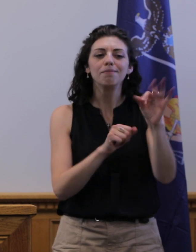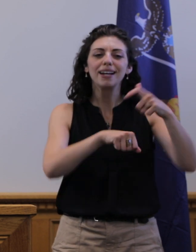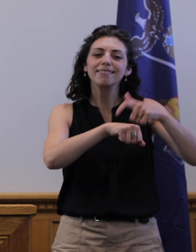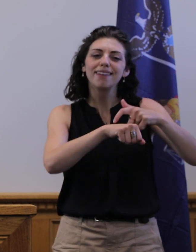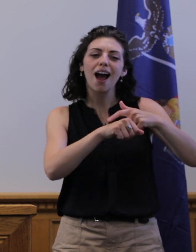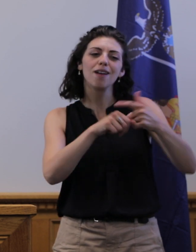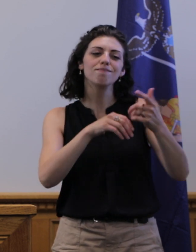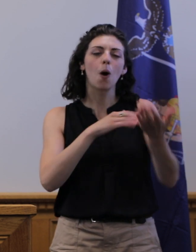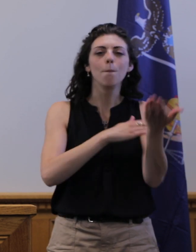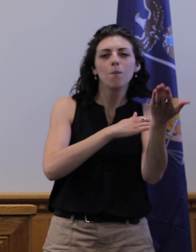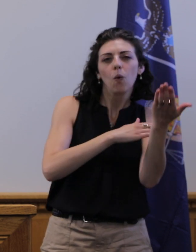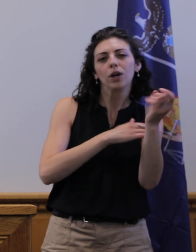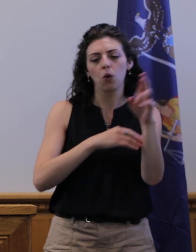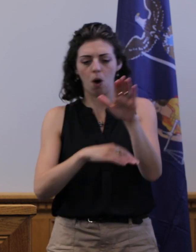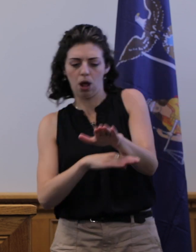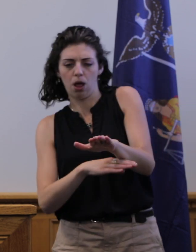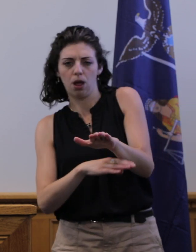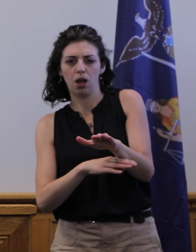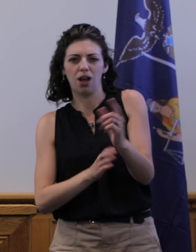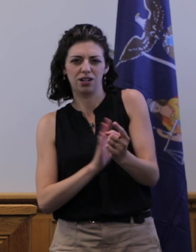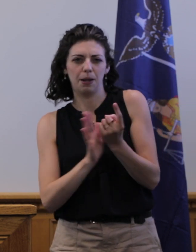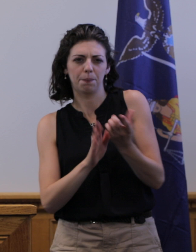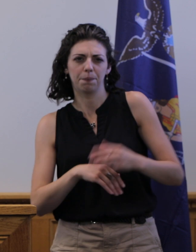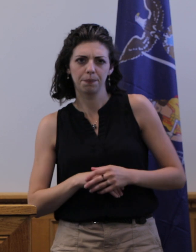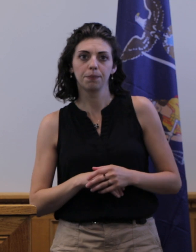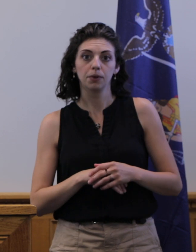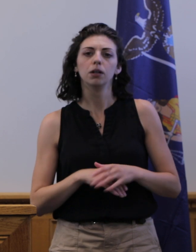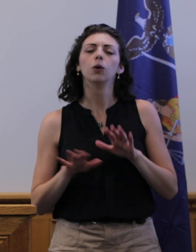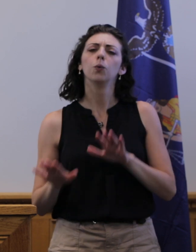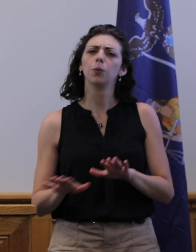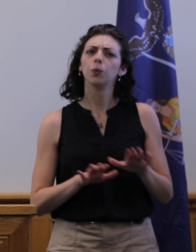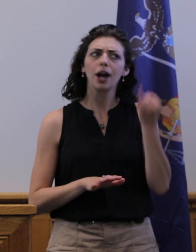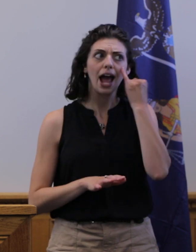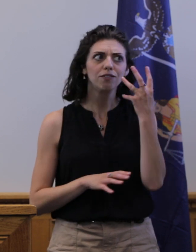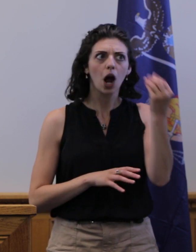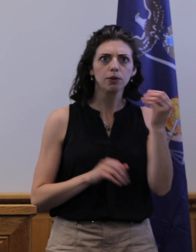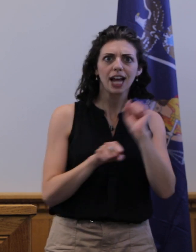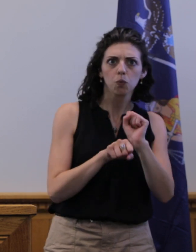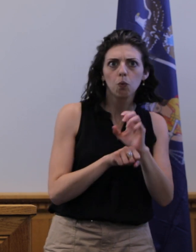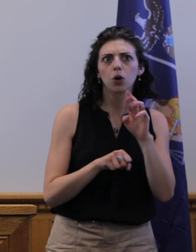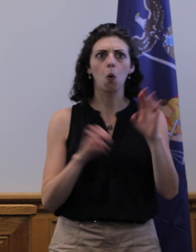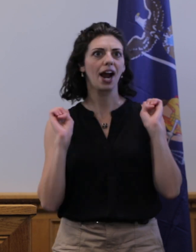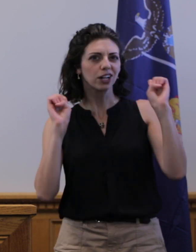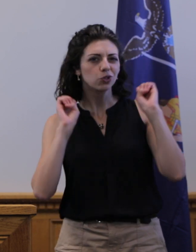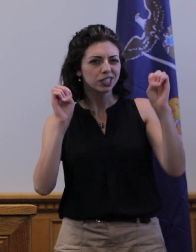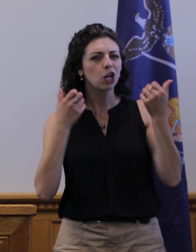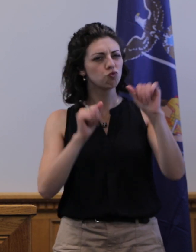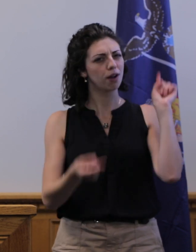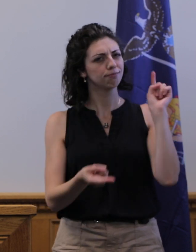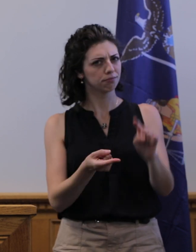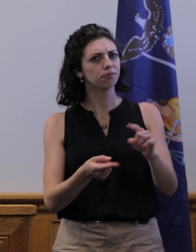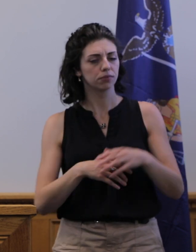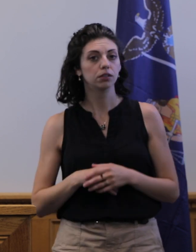like morning and evening hours. Pace yourself. Cut down on outdoor work or exercise during the heat. Do not